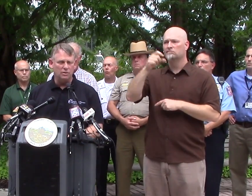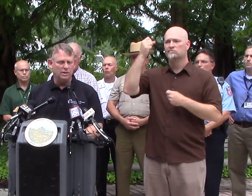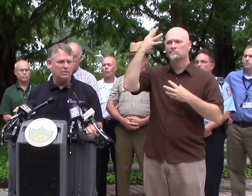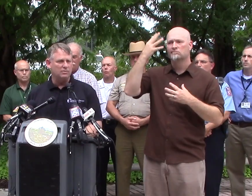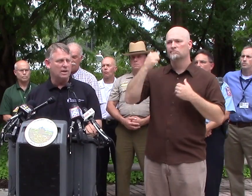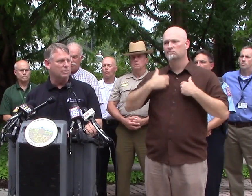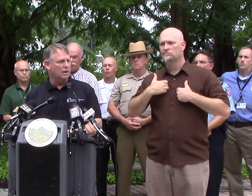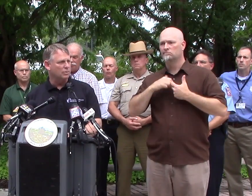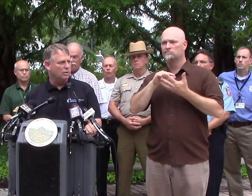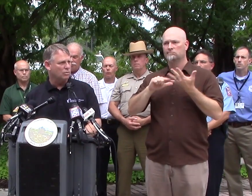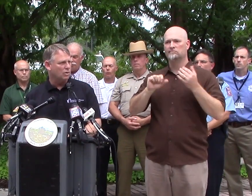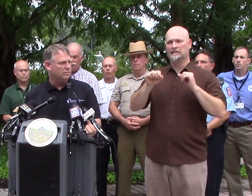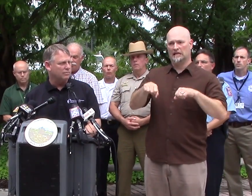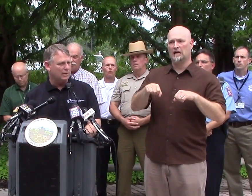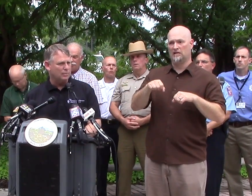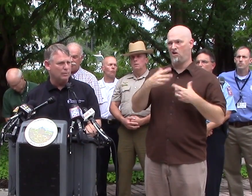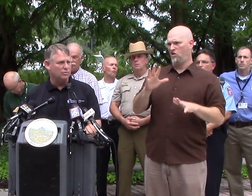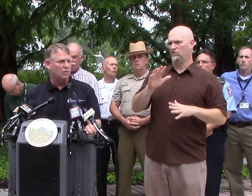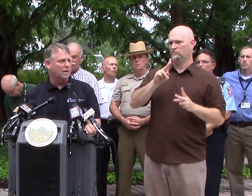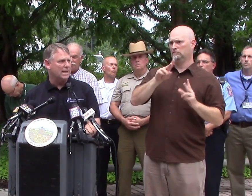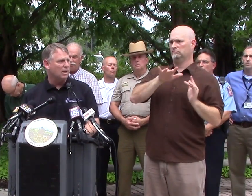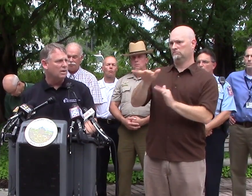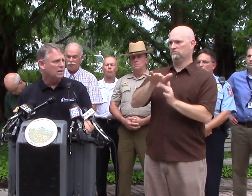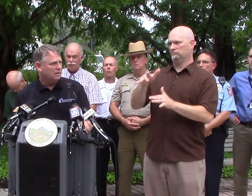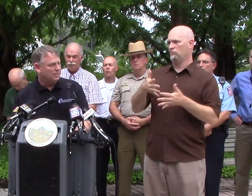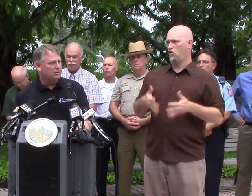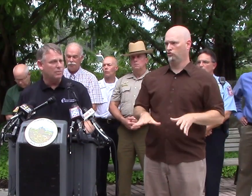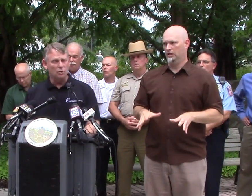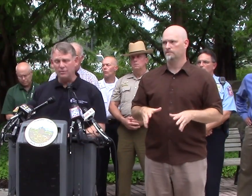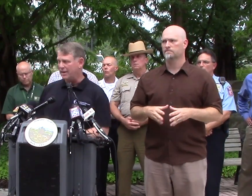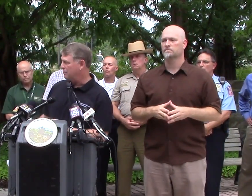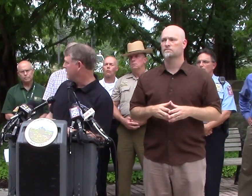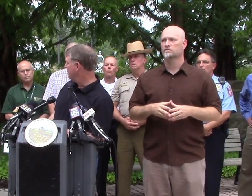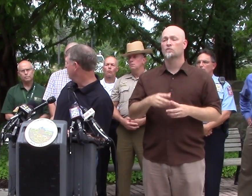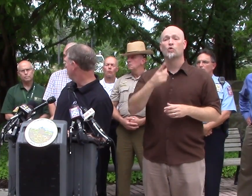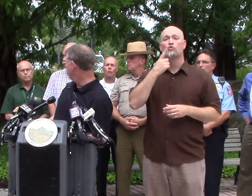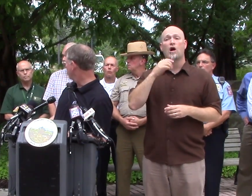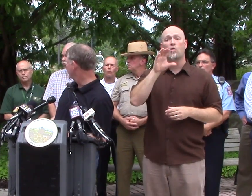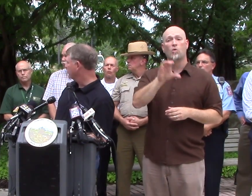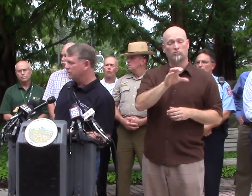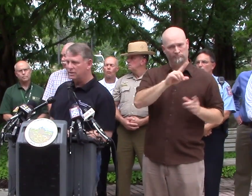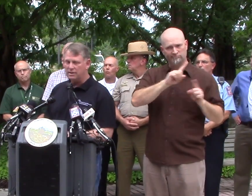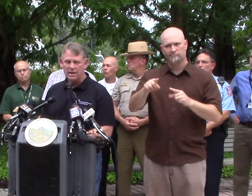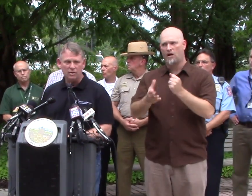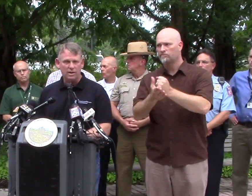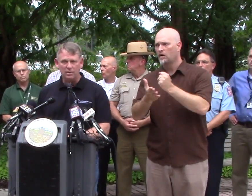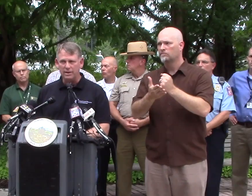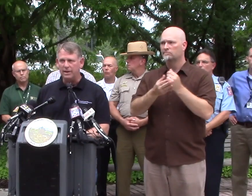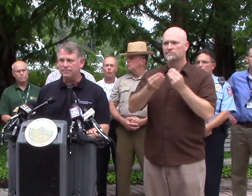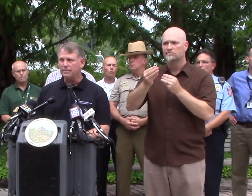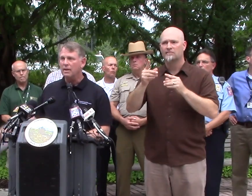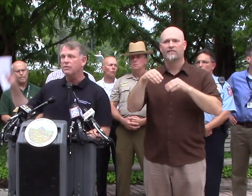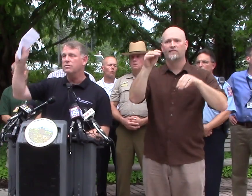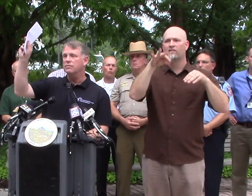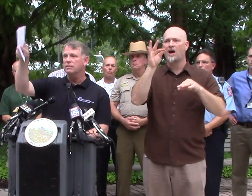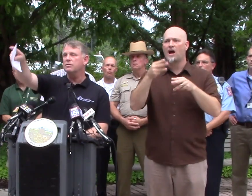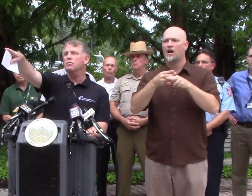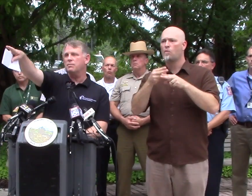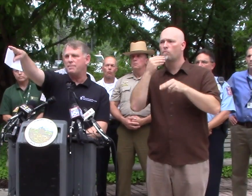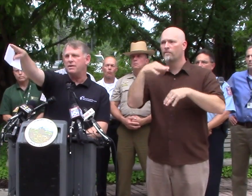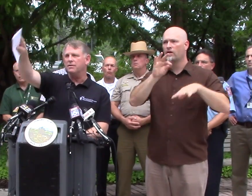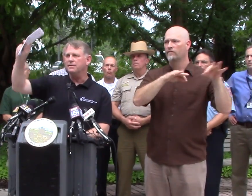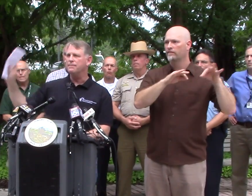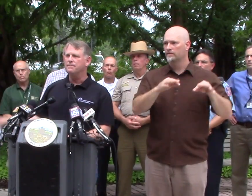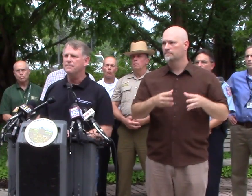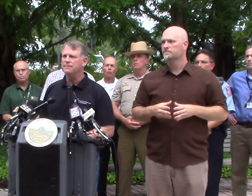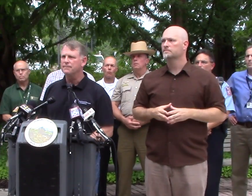find other locations now with the help of the Red Cross and family members. So right now, it's my understanding we don't have anybody in any shelters in Howard County right now. Yes, yes, sir. Wait,